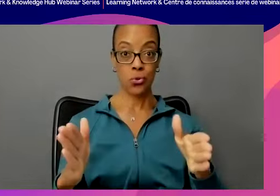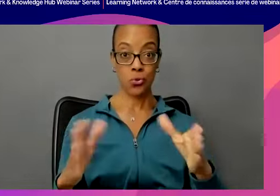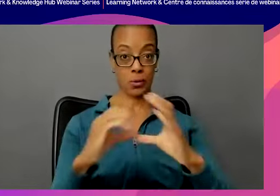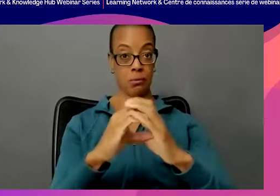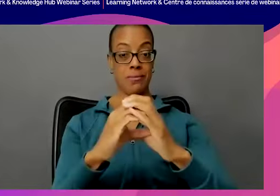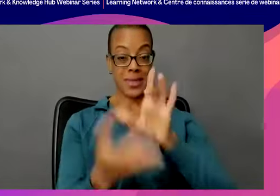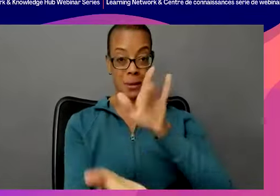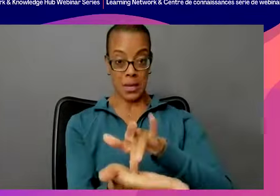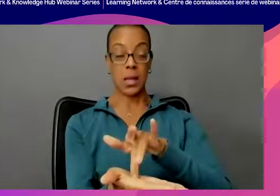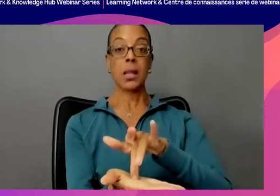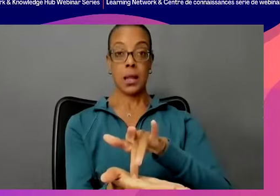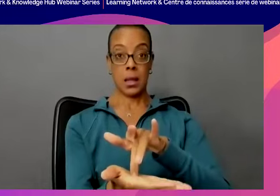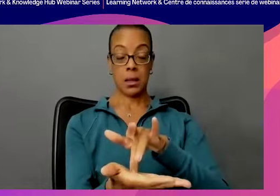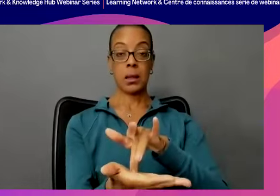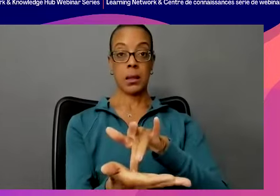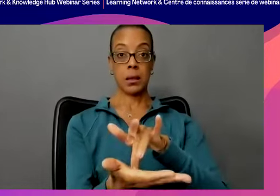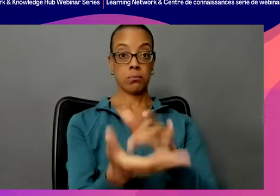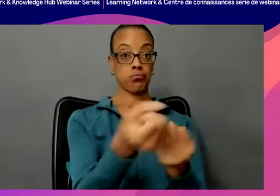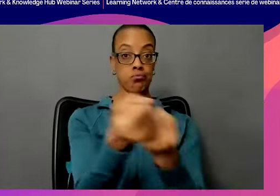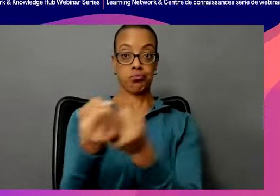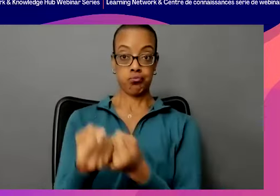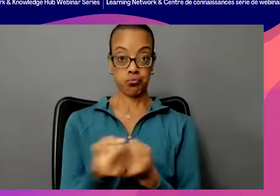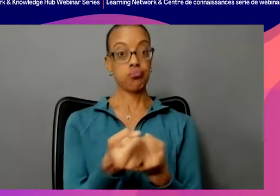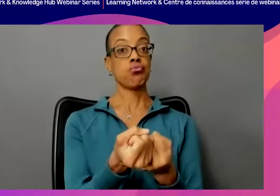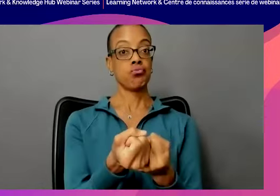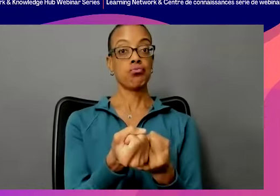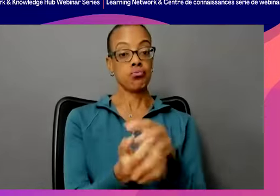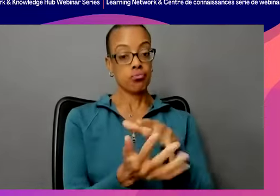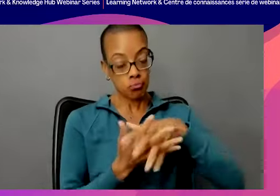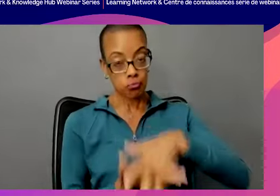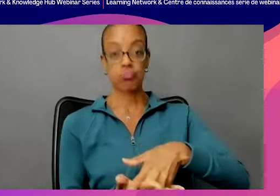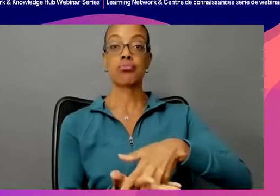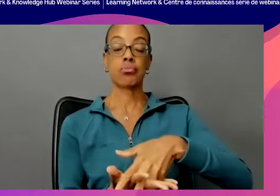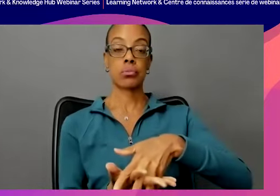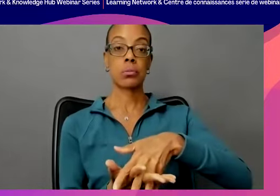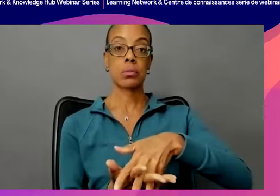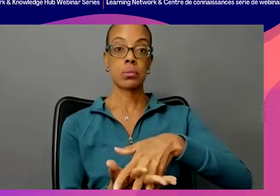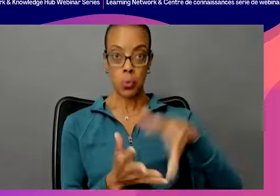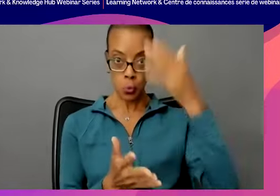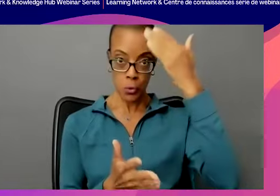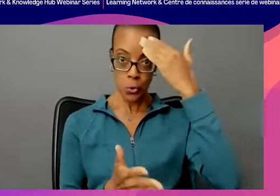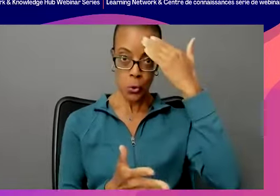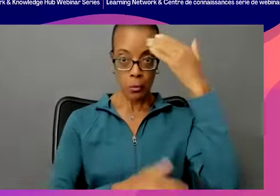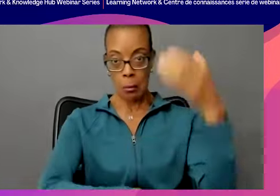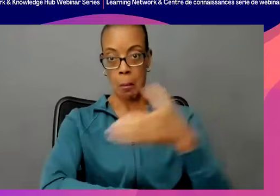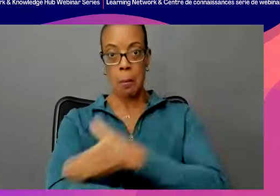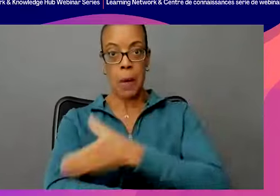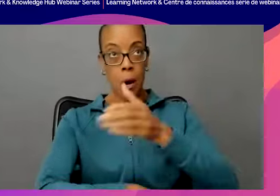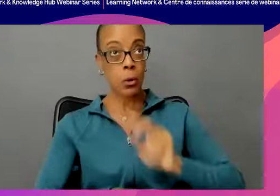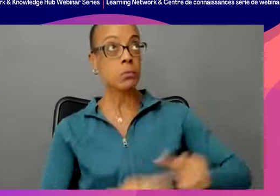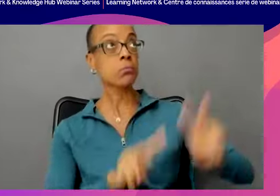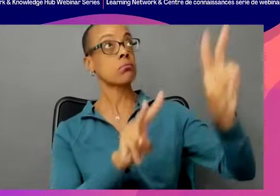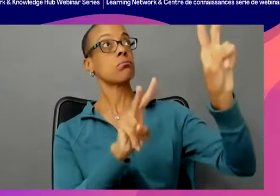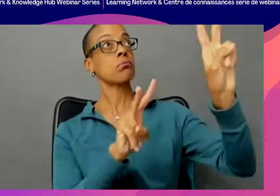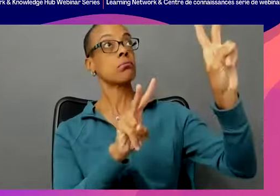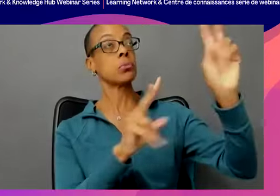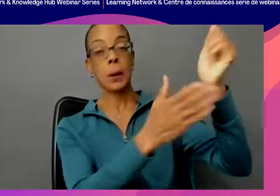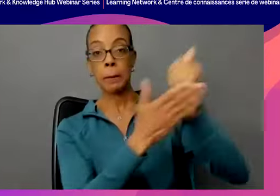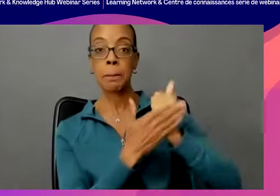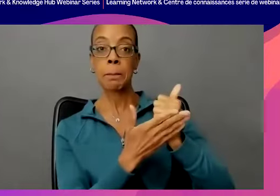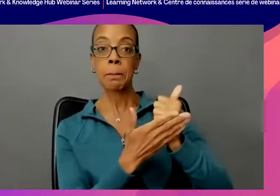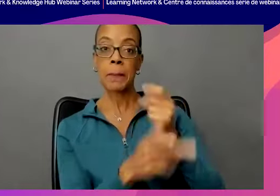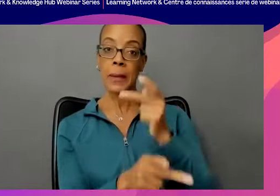was kept us grounded and secure, is knowing that we had a higher power to keep us safe.